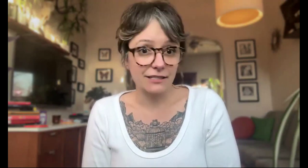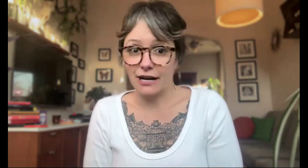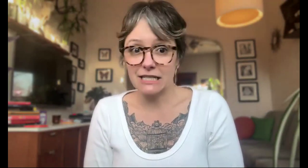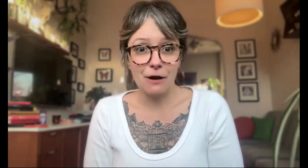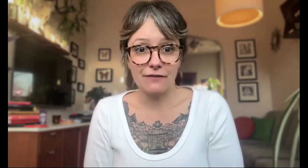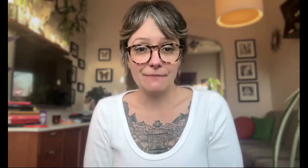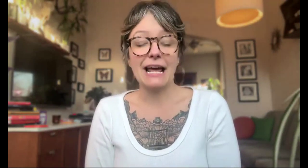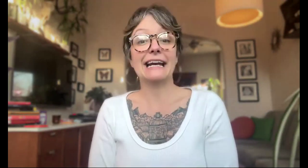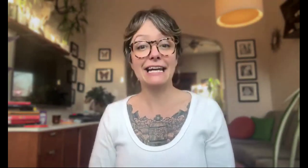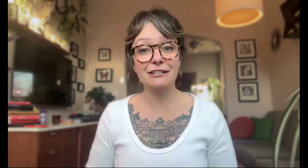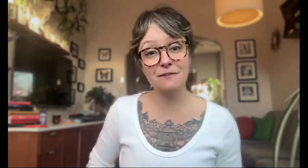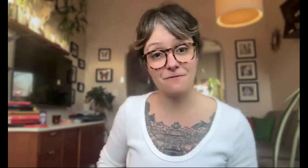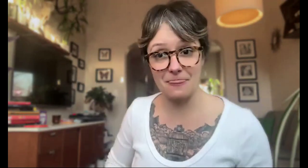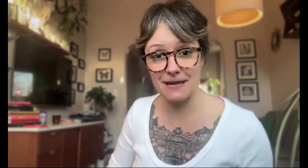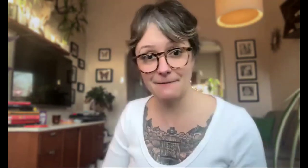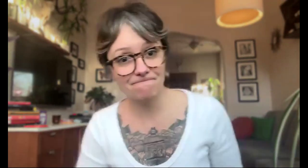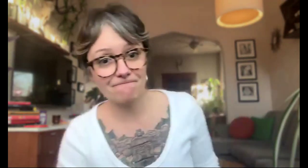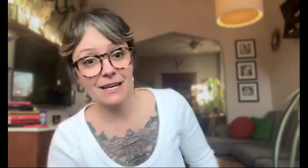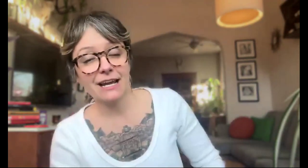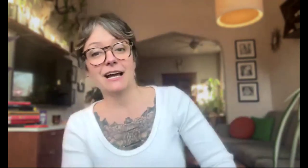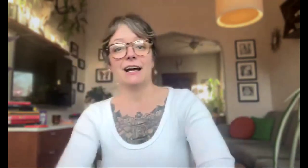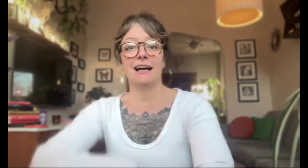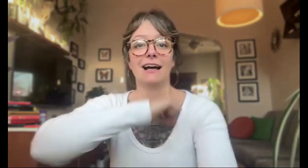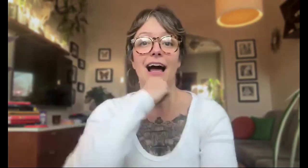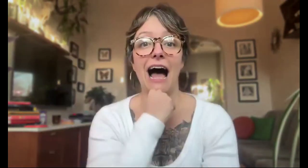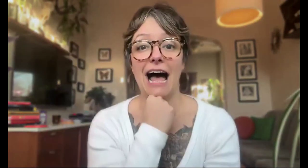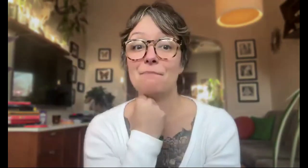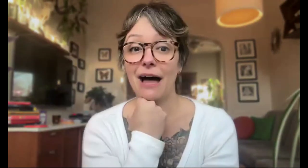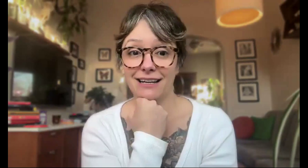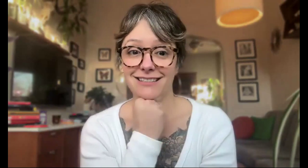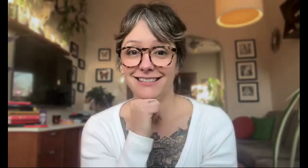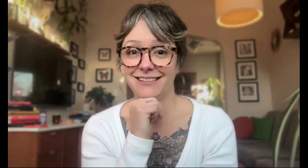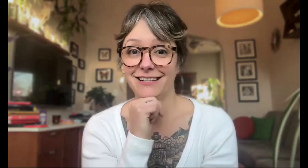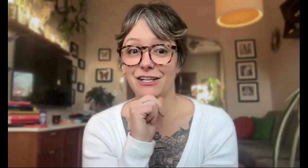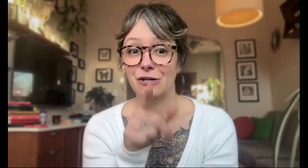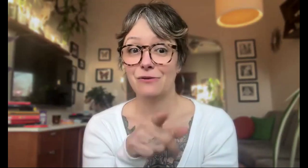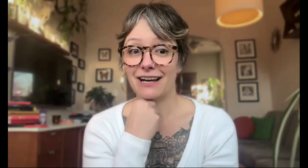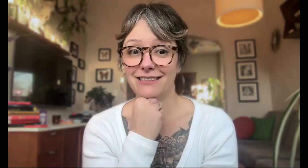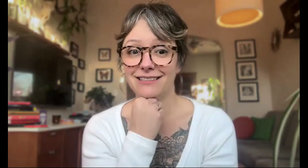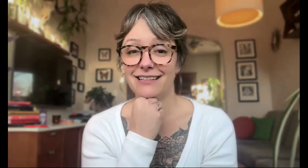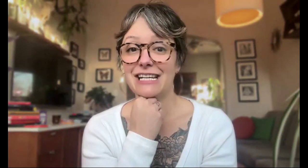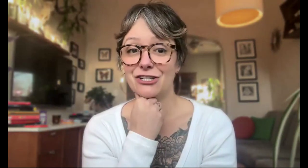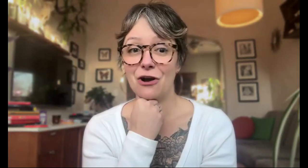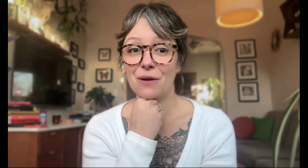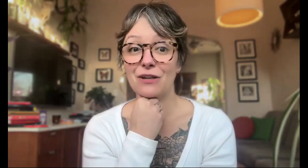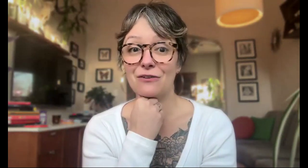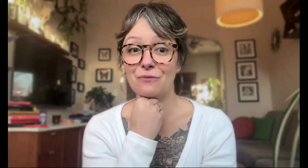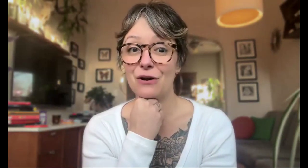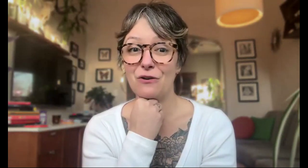is our next part of it. And here's the fun thing. I bet you guys can show me what